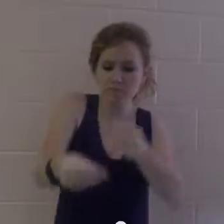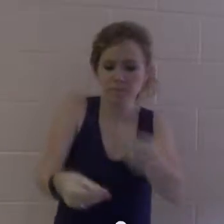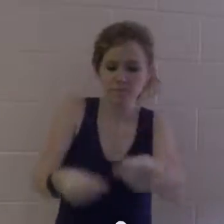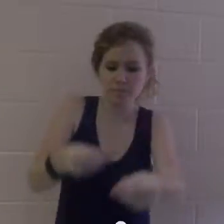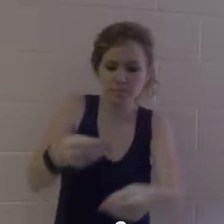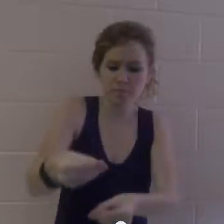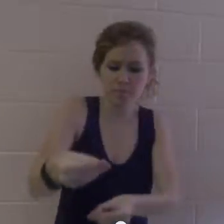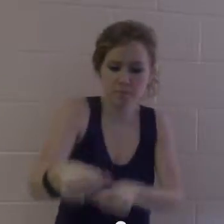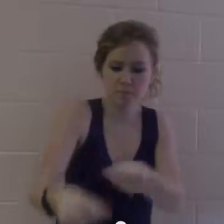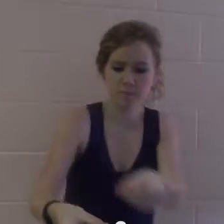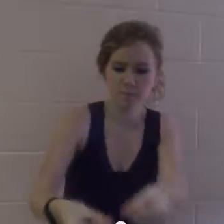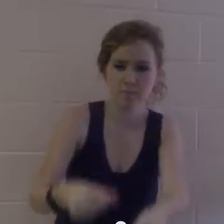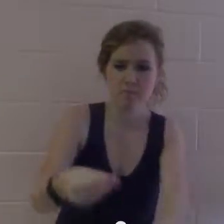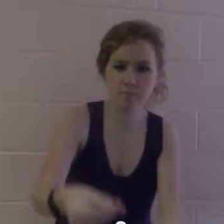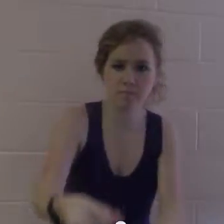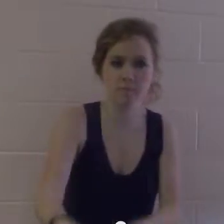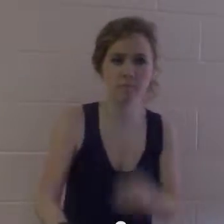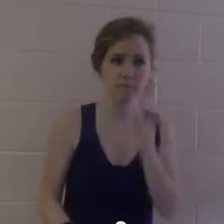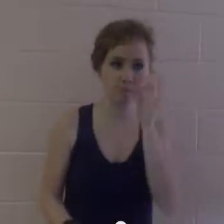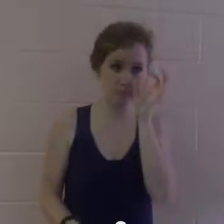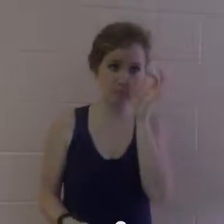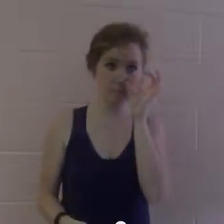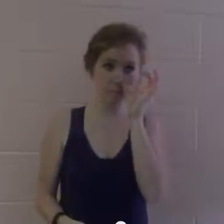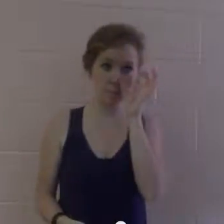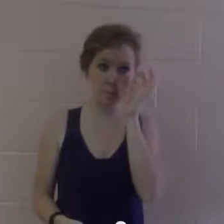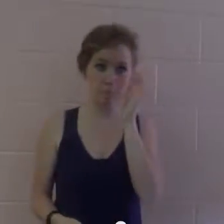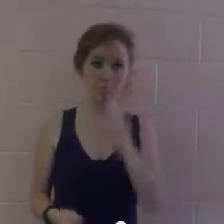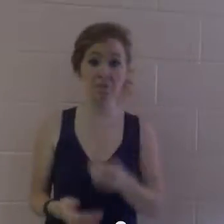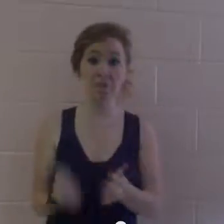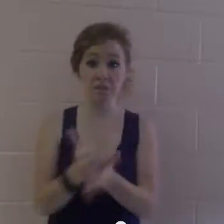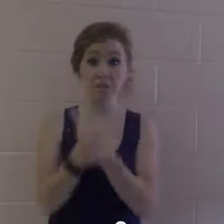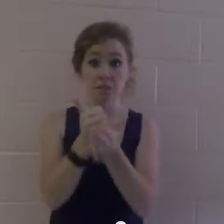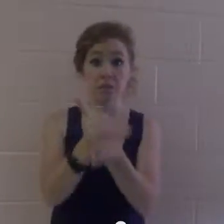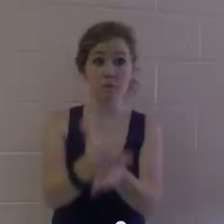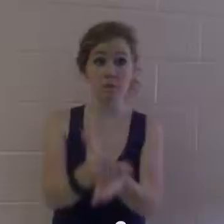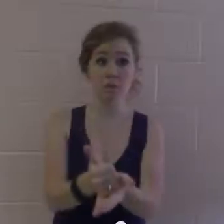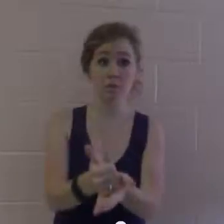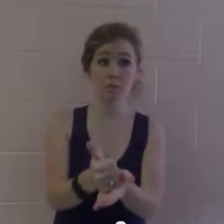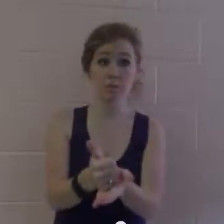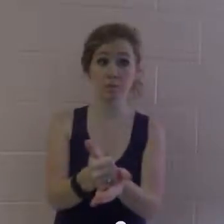This skill and knowledge has been passed down through generations to help